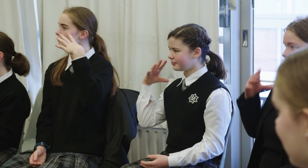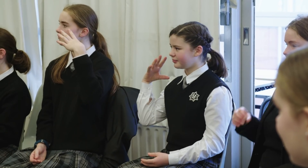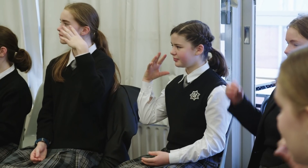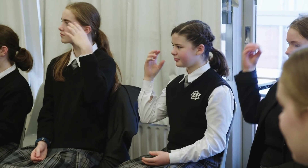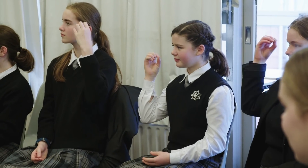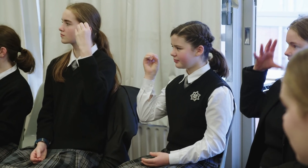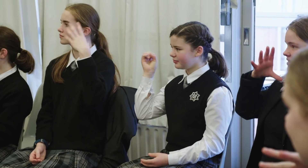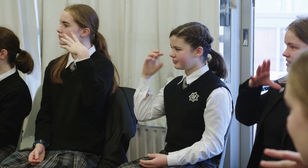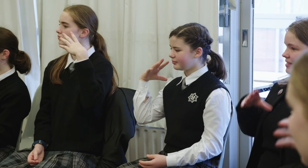Winter.